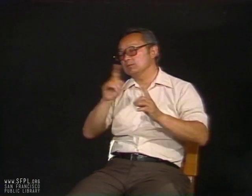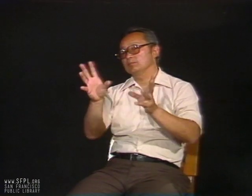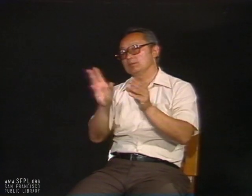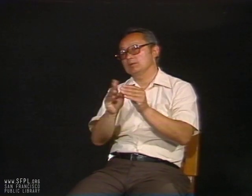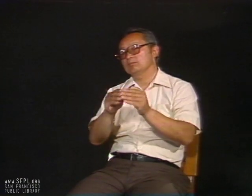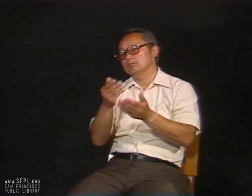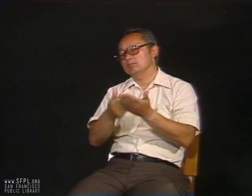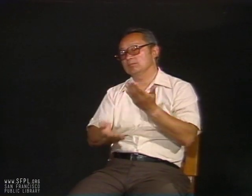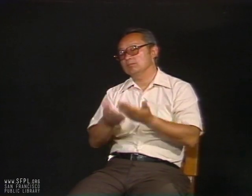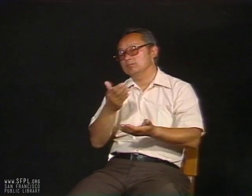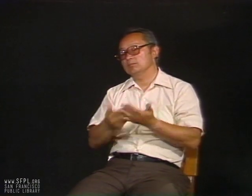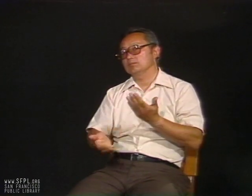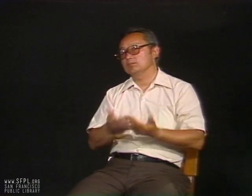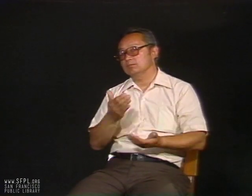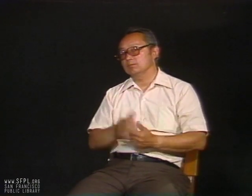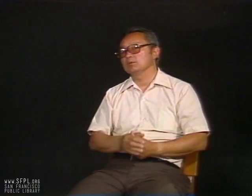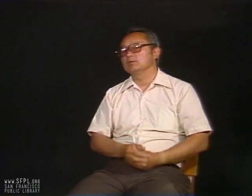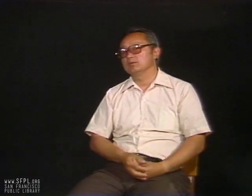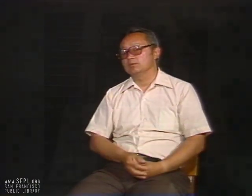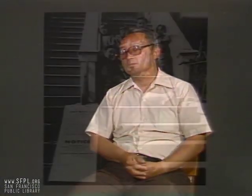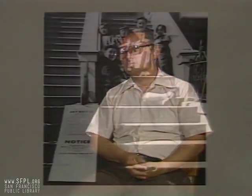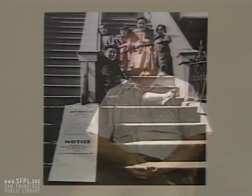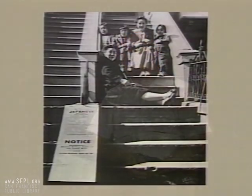informing Japanese Americans that they must attend a meeting.